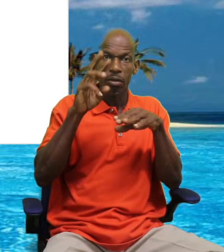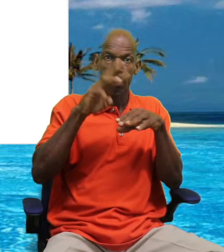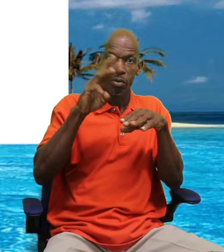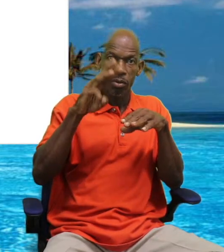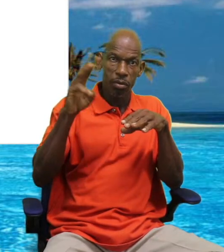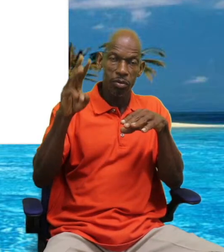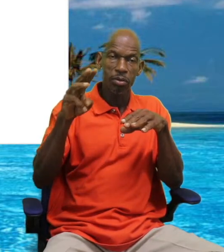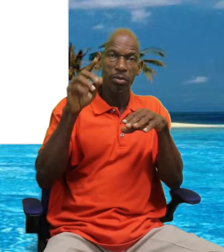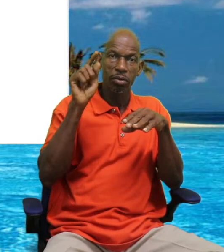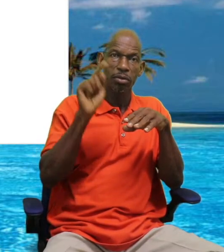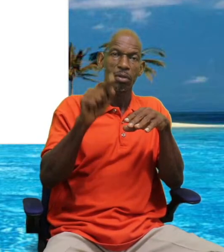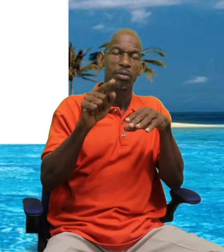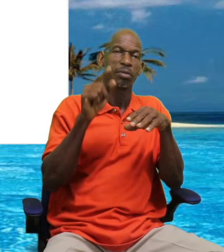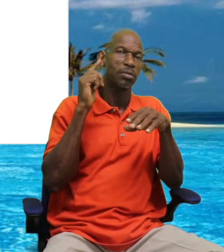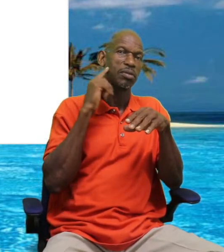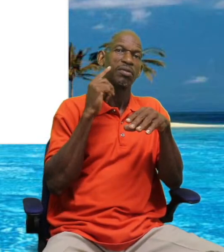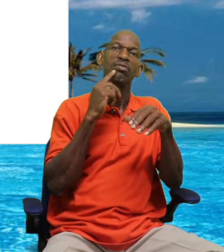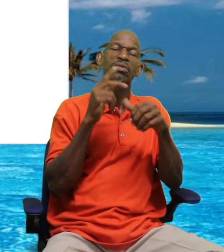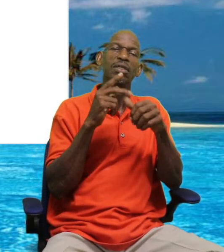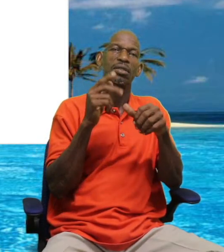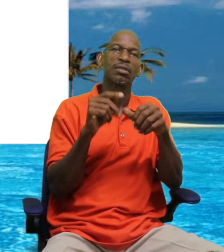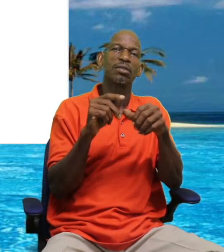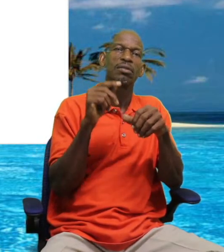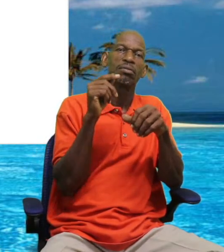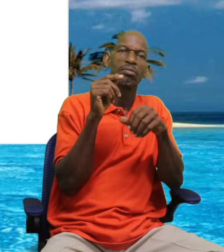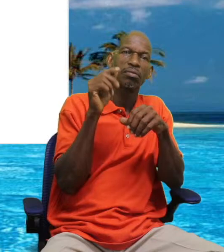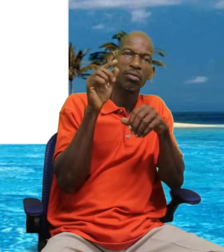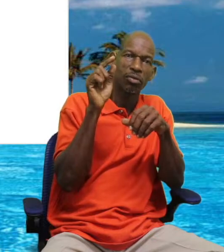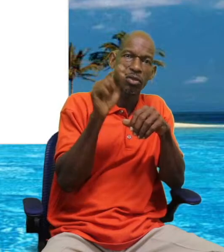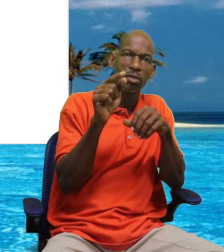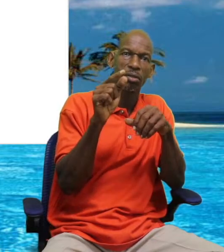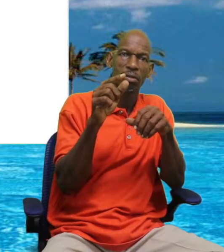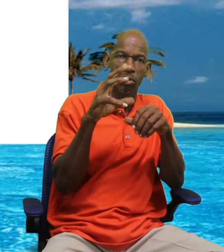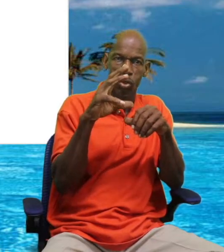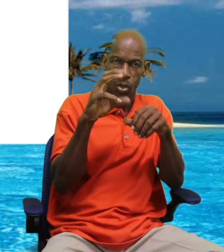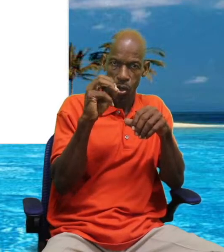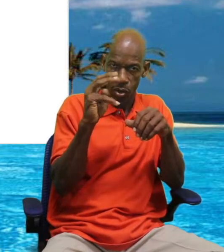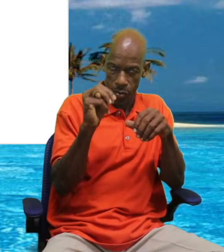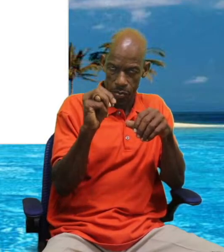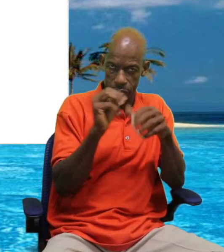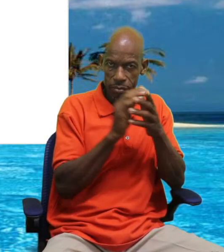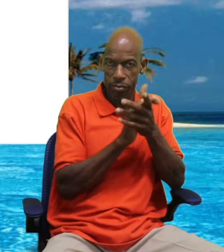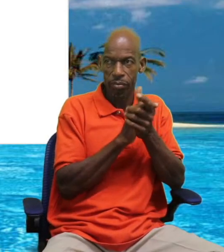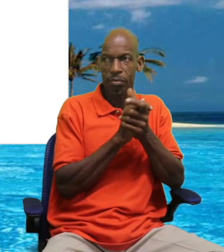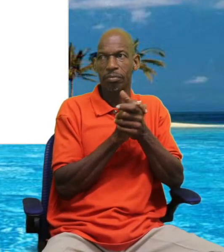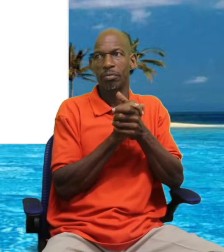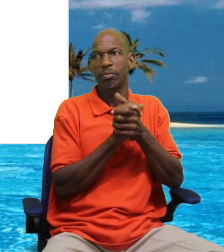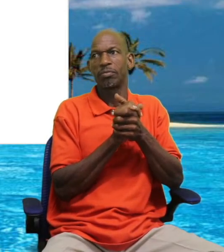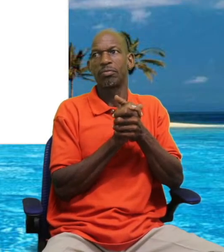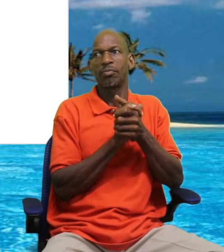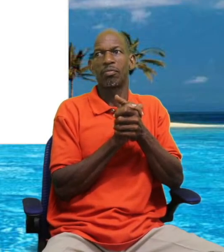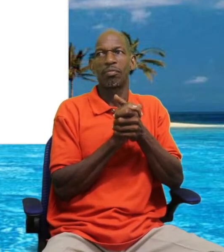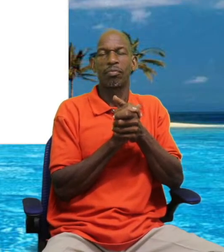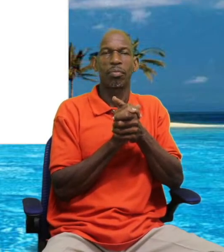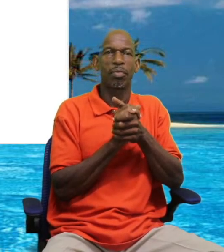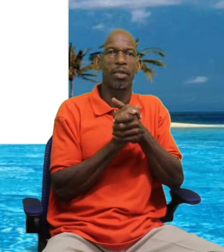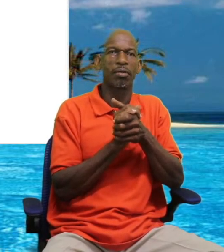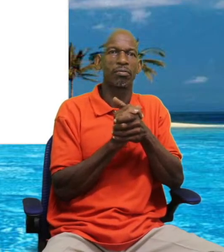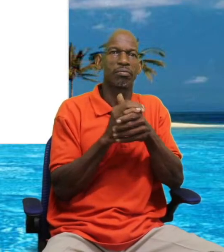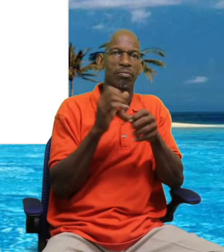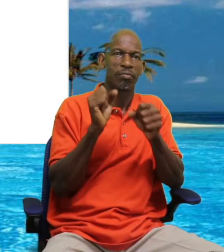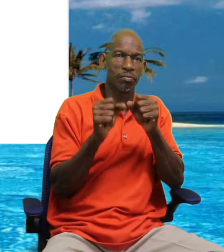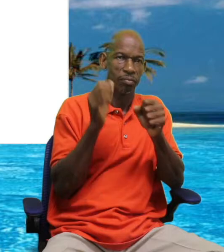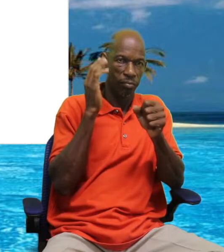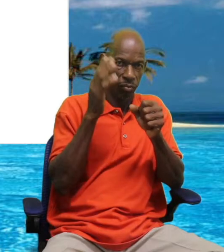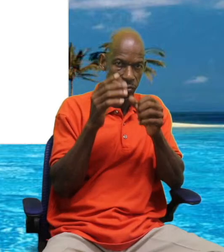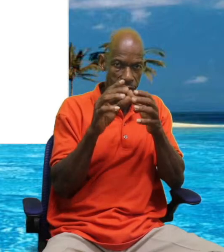this. So what I would like, Selwyn, I'm going to explain, and afterwards you are going